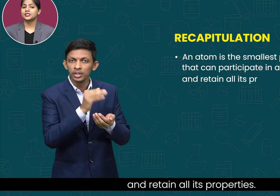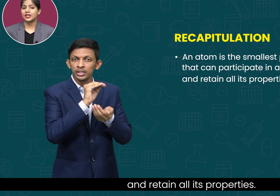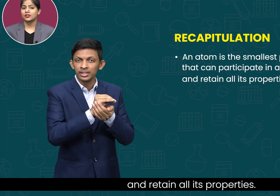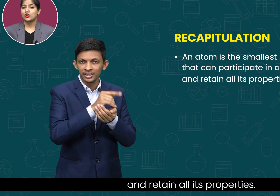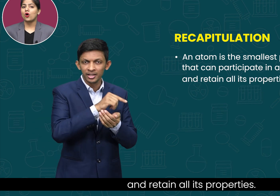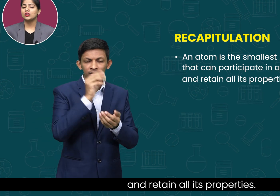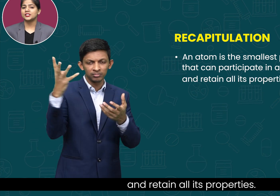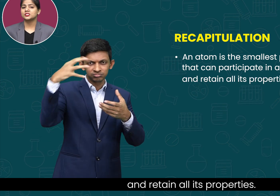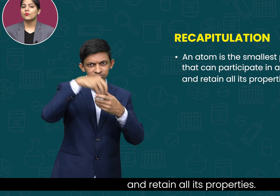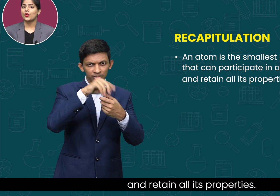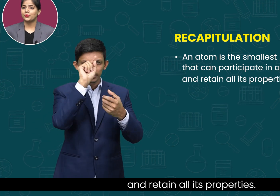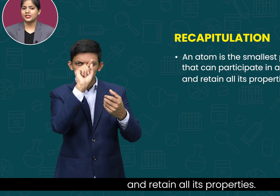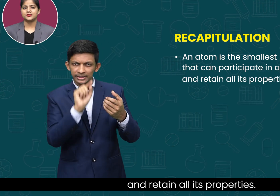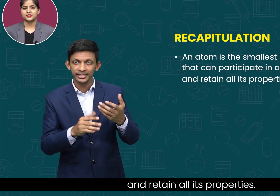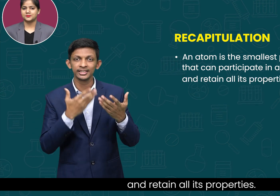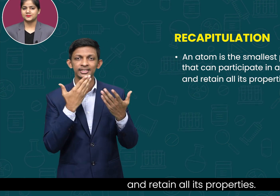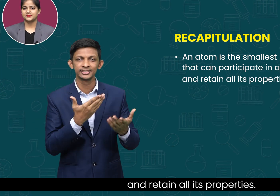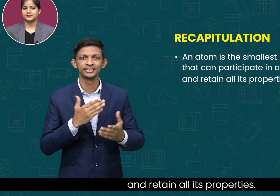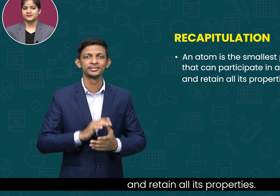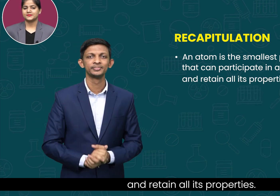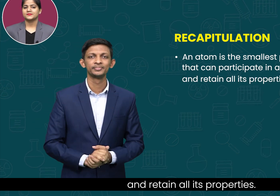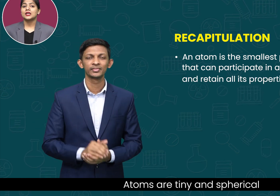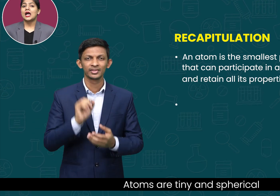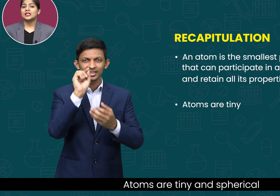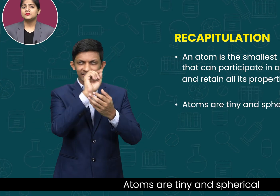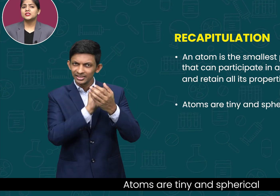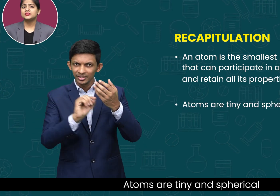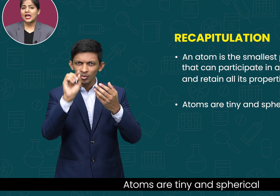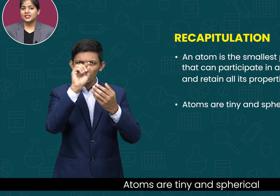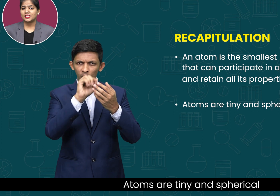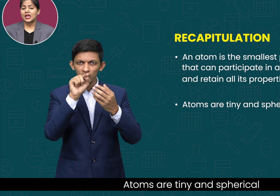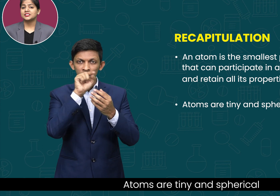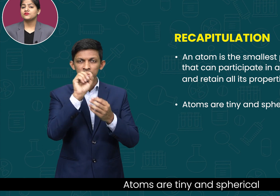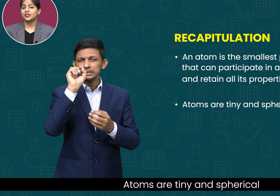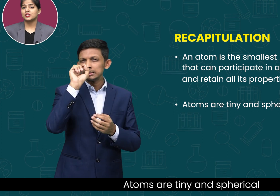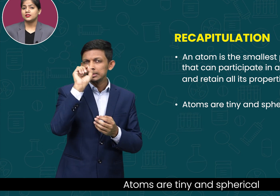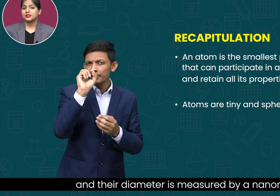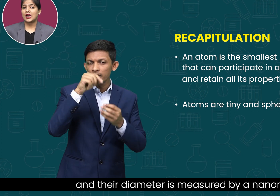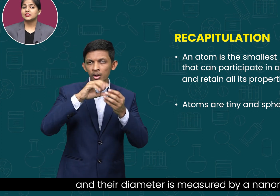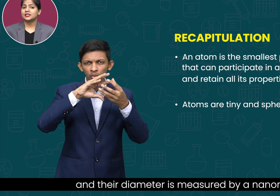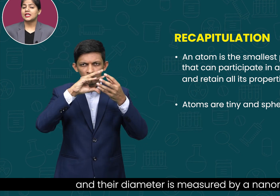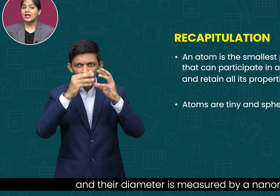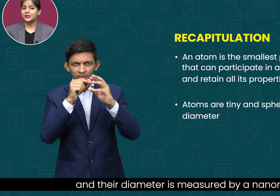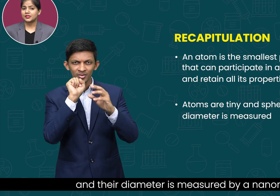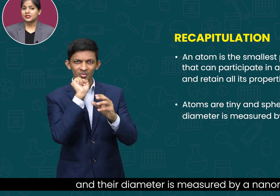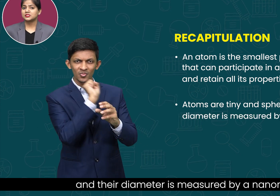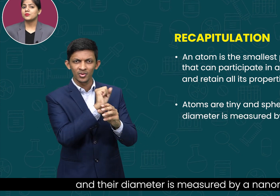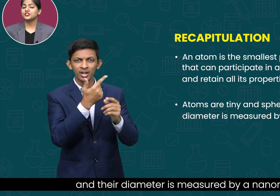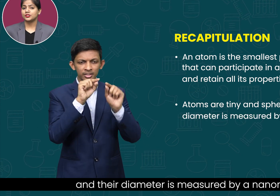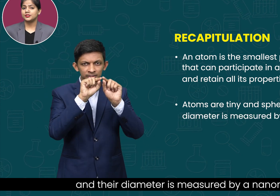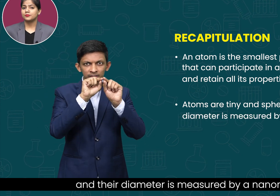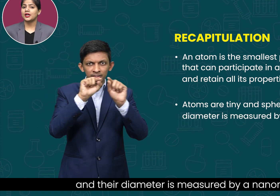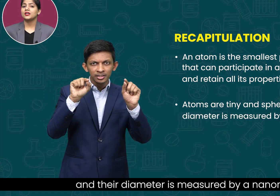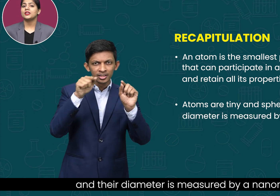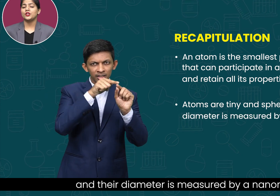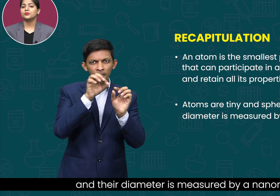and retain all its properties. Atoms are tiny and spherical and their diameter is